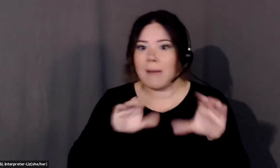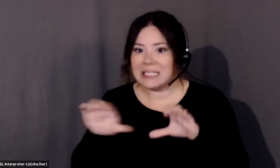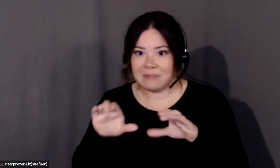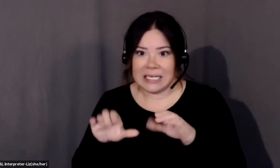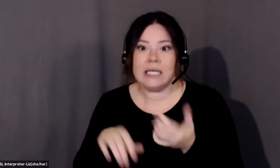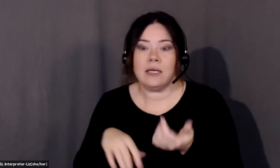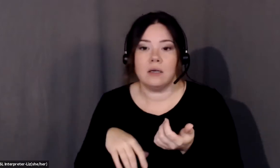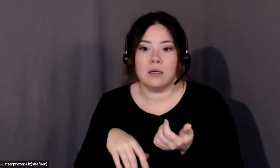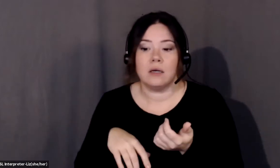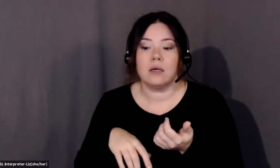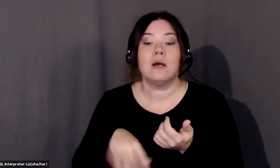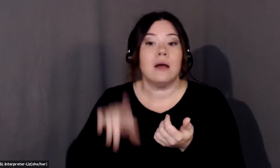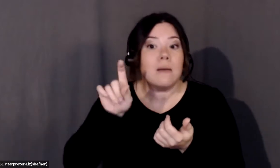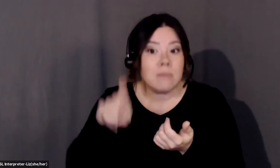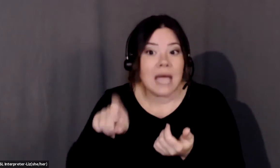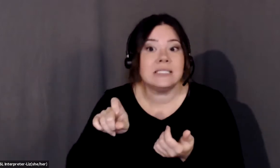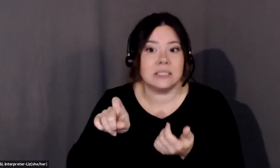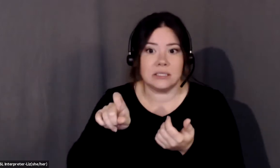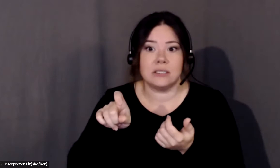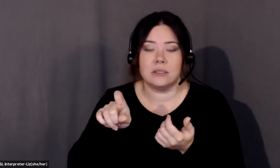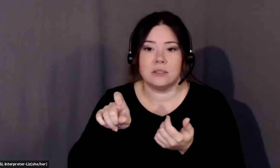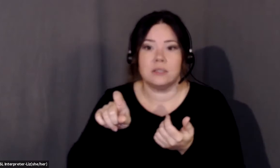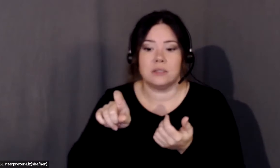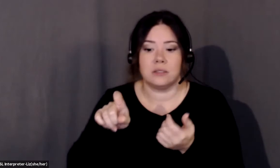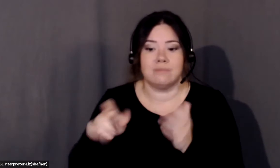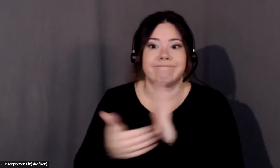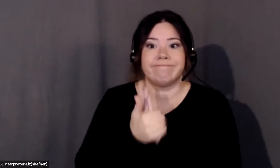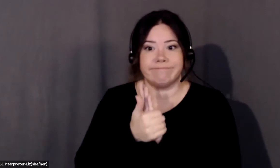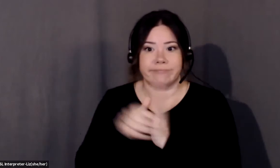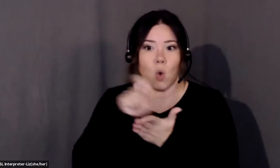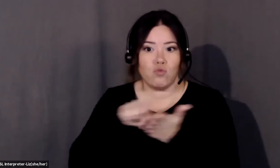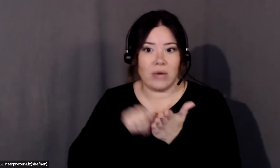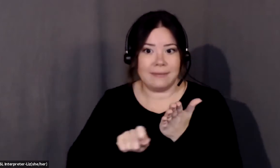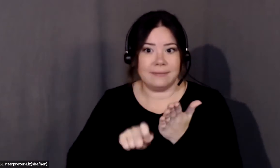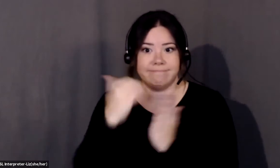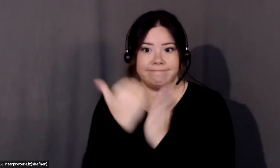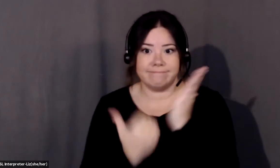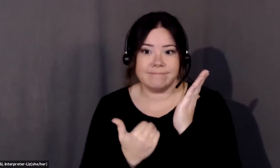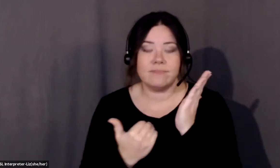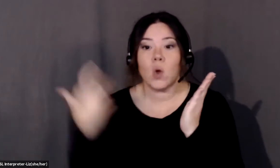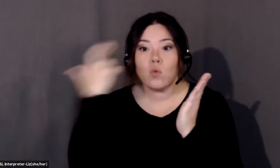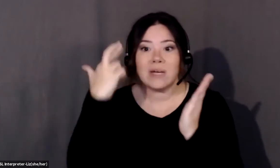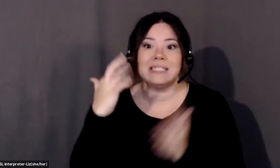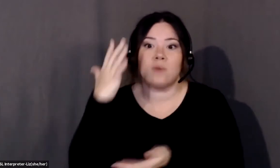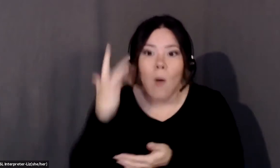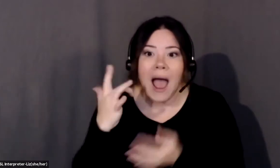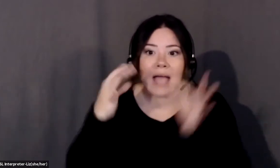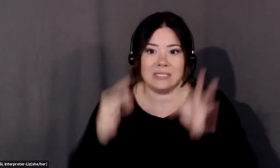must be accommodated by a written statement of the reasons for reaching that